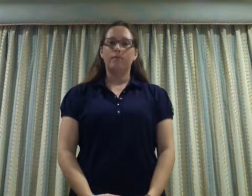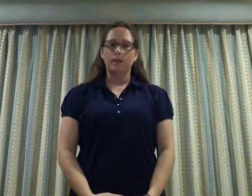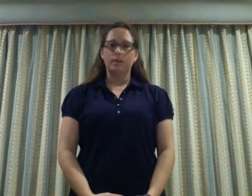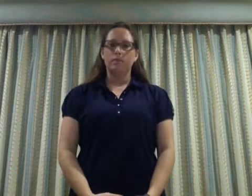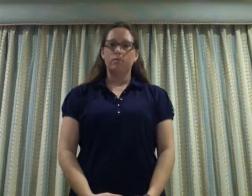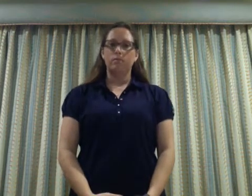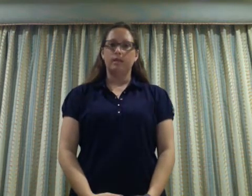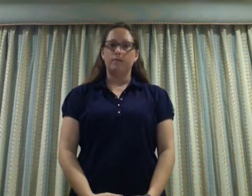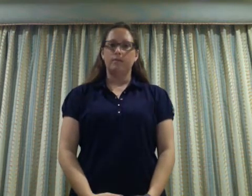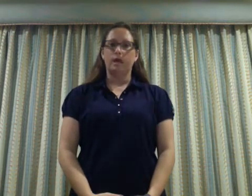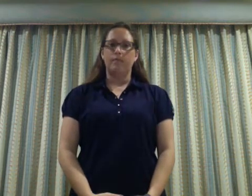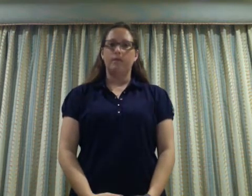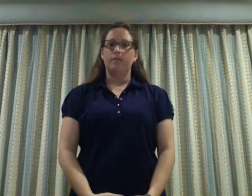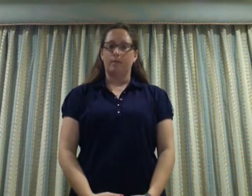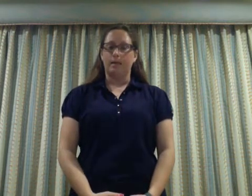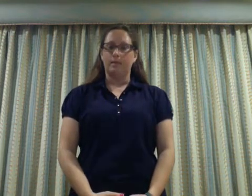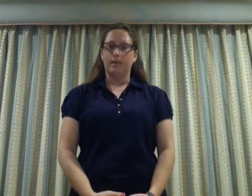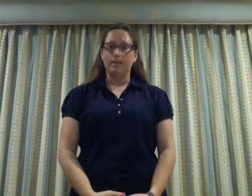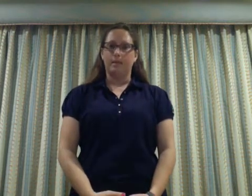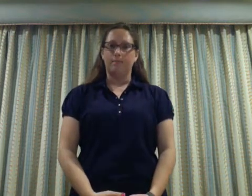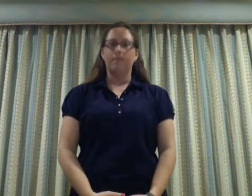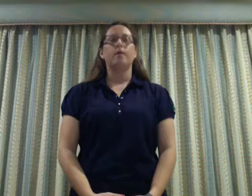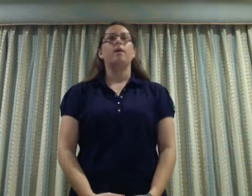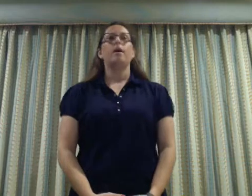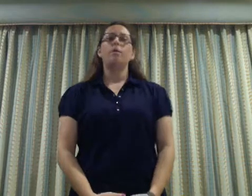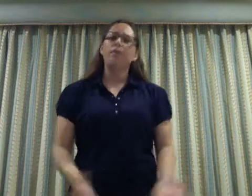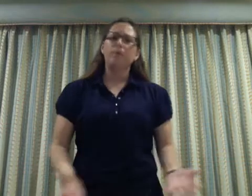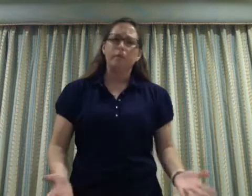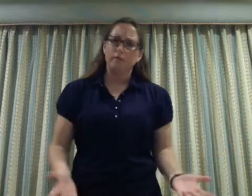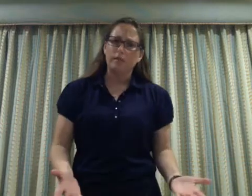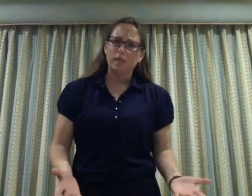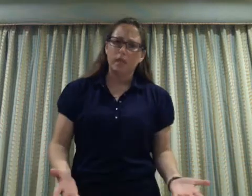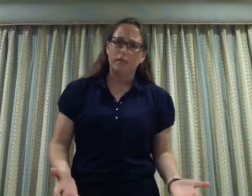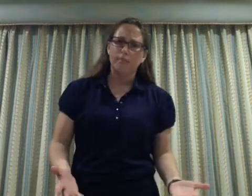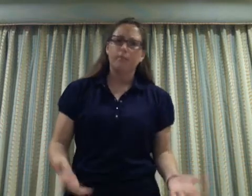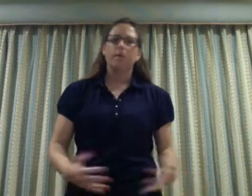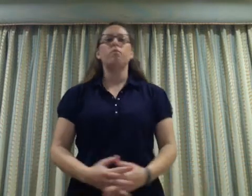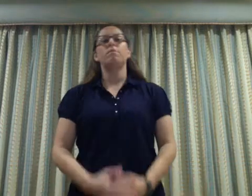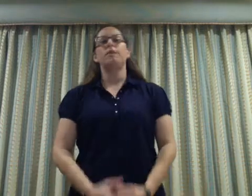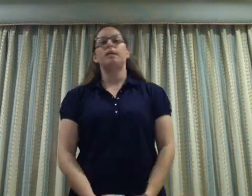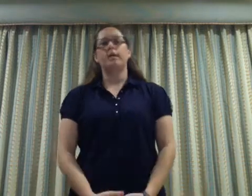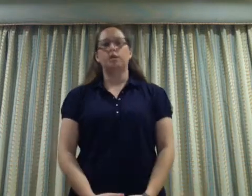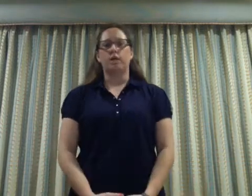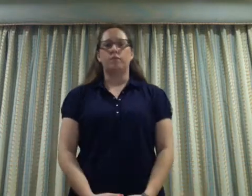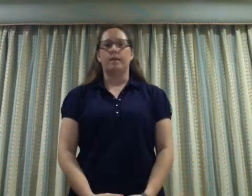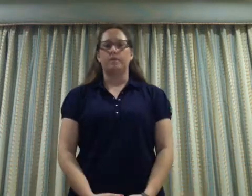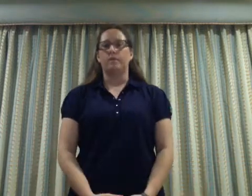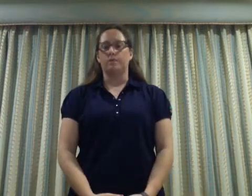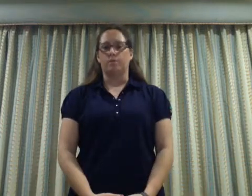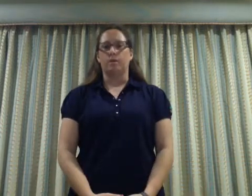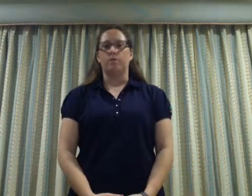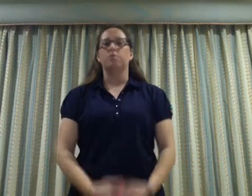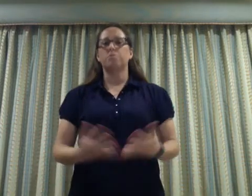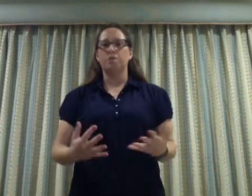who lived up in Fairbanks, Alaska, and we thought we would go visit him. It would be a nice change of pace in the summer, go somewhere a